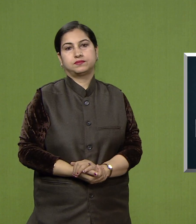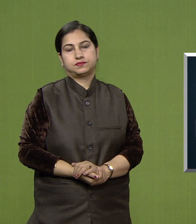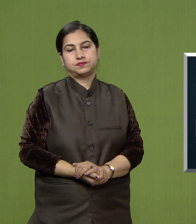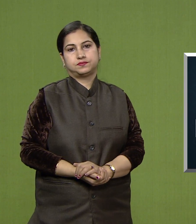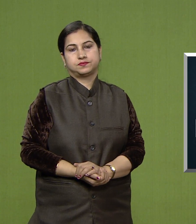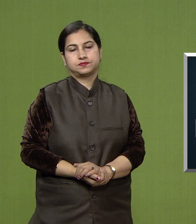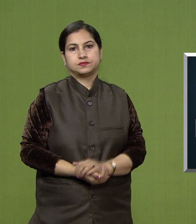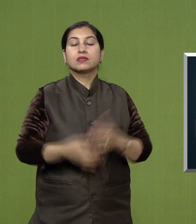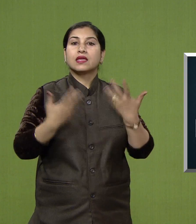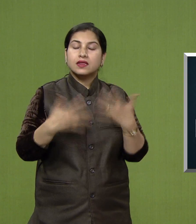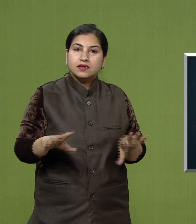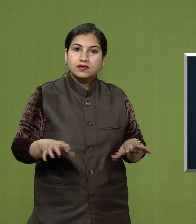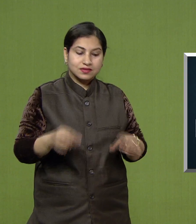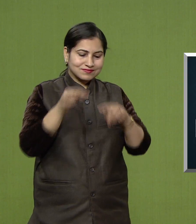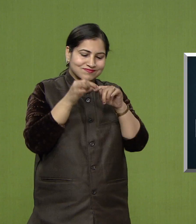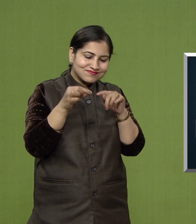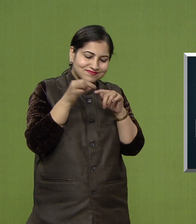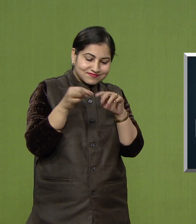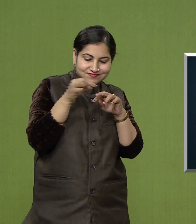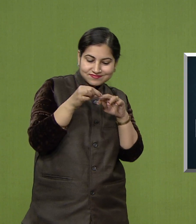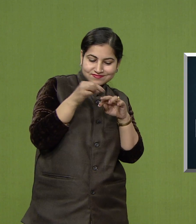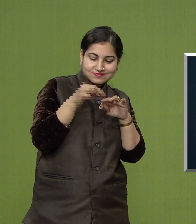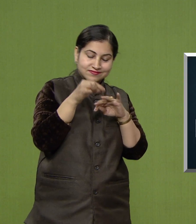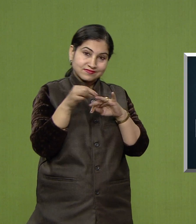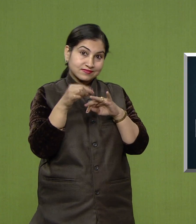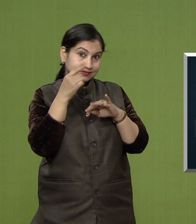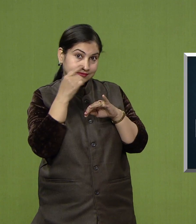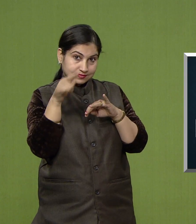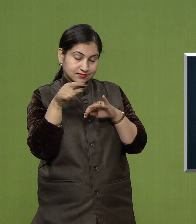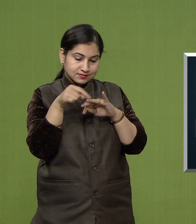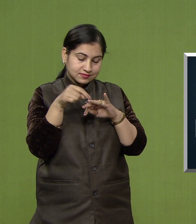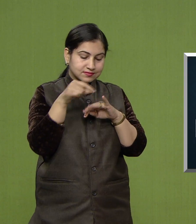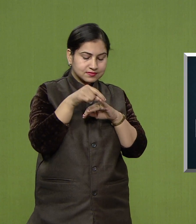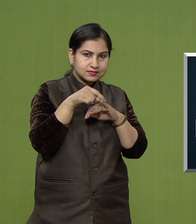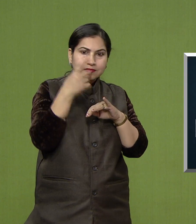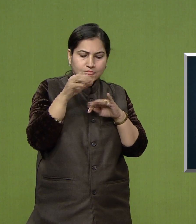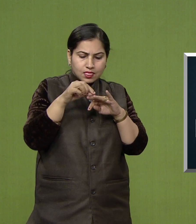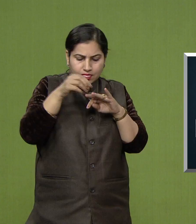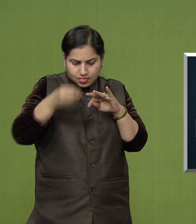Even while applying nail polish, lipstick, you might stain your